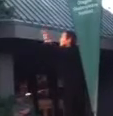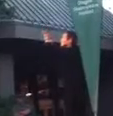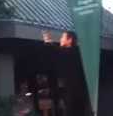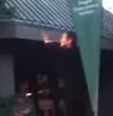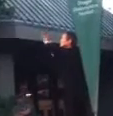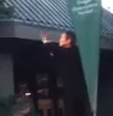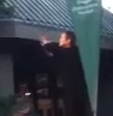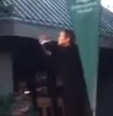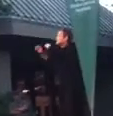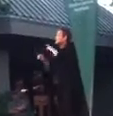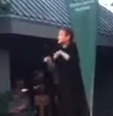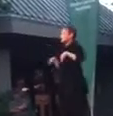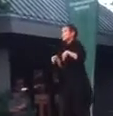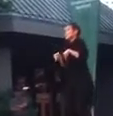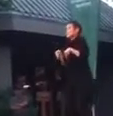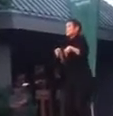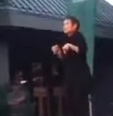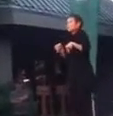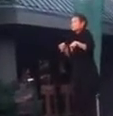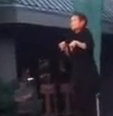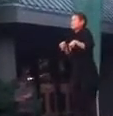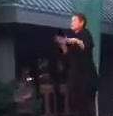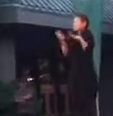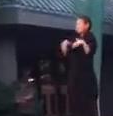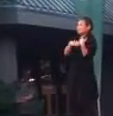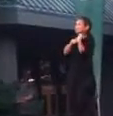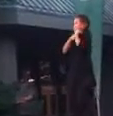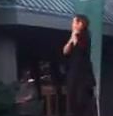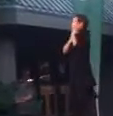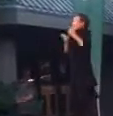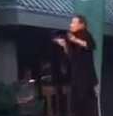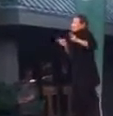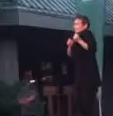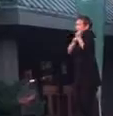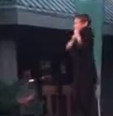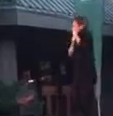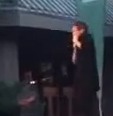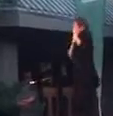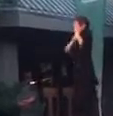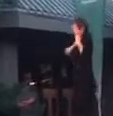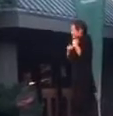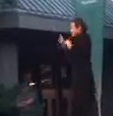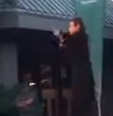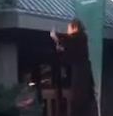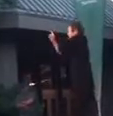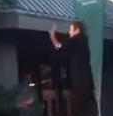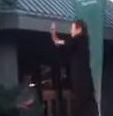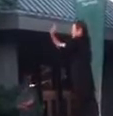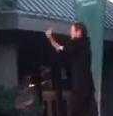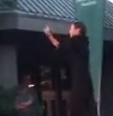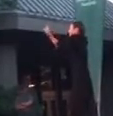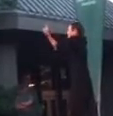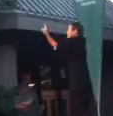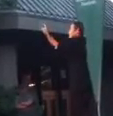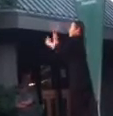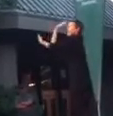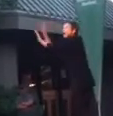getting darker and darker, and he was getting more and more nervous, and he hurried until he